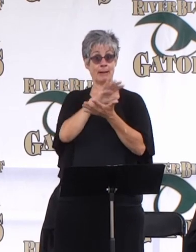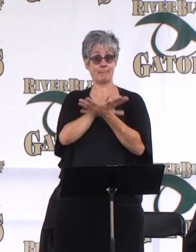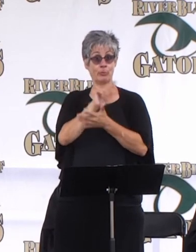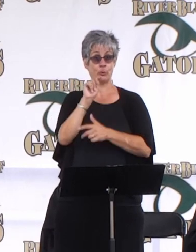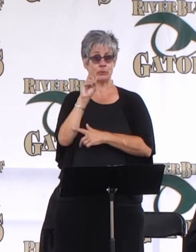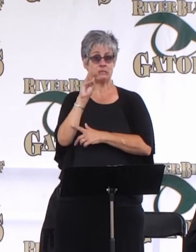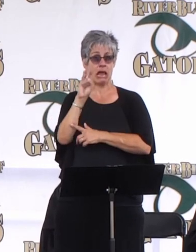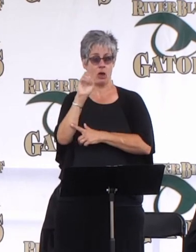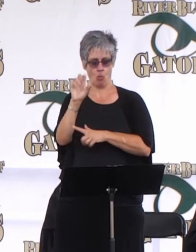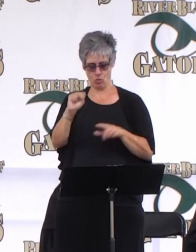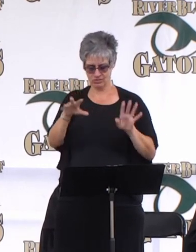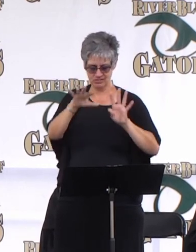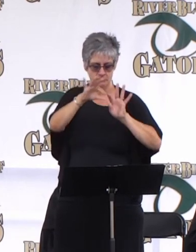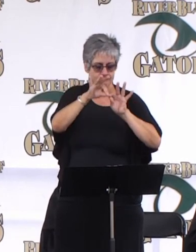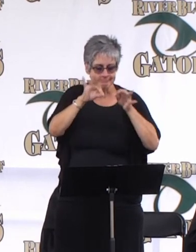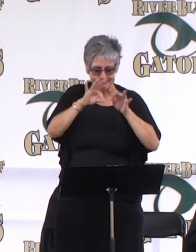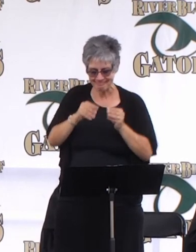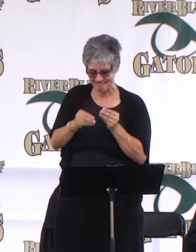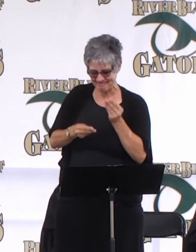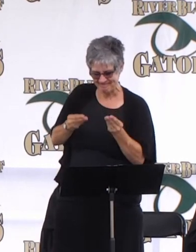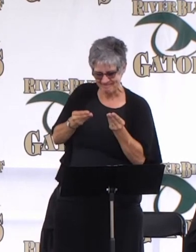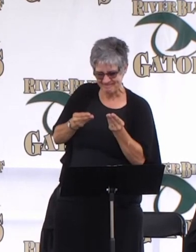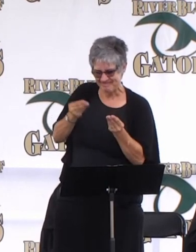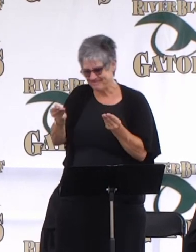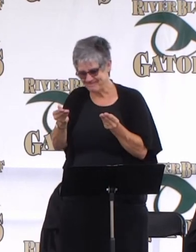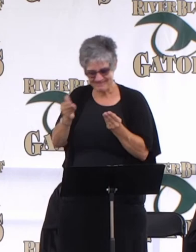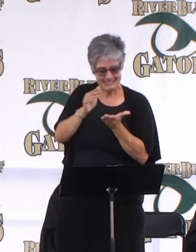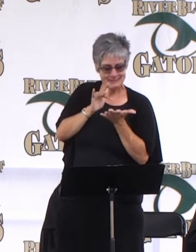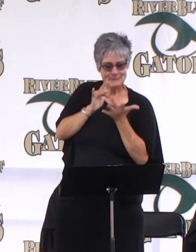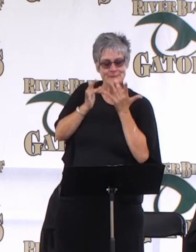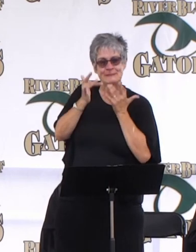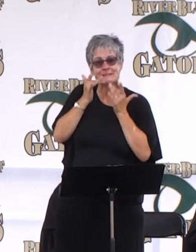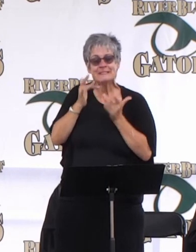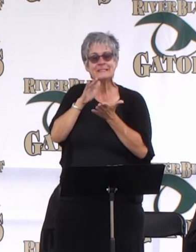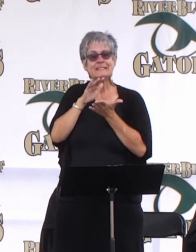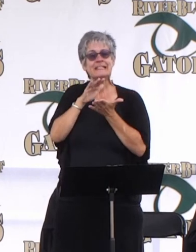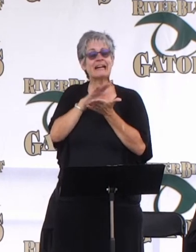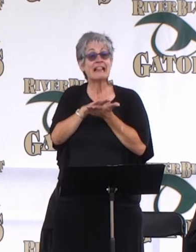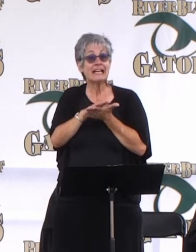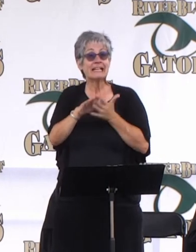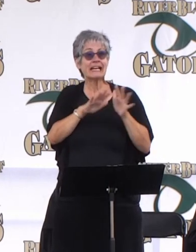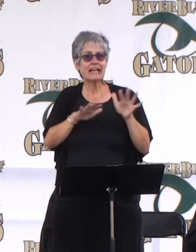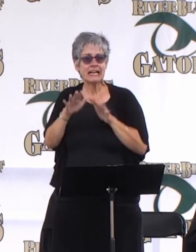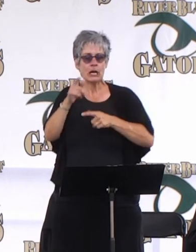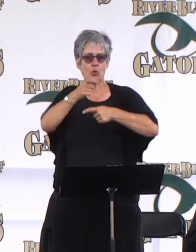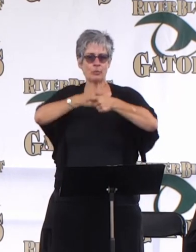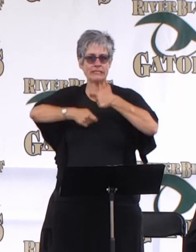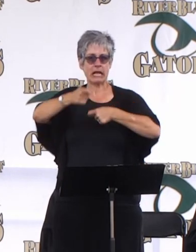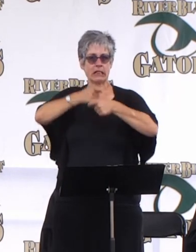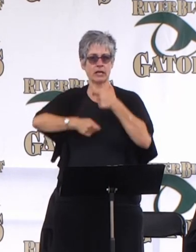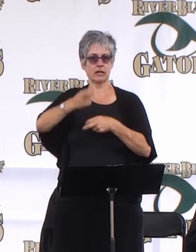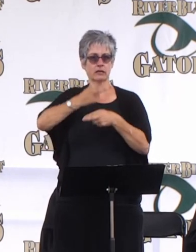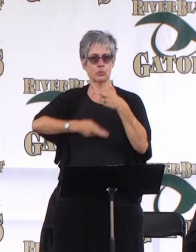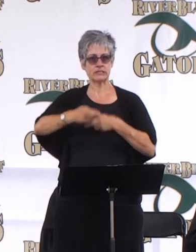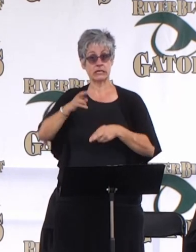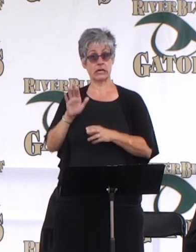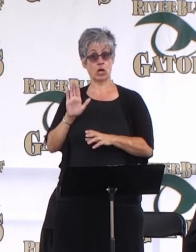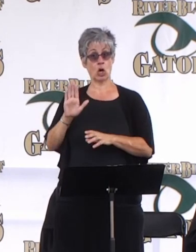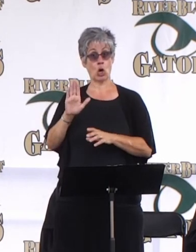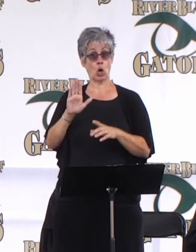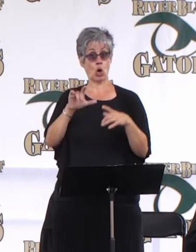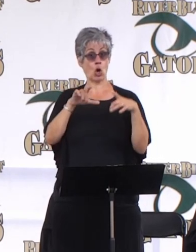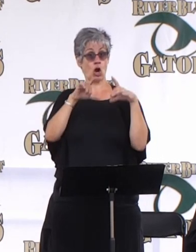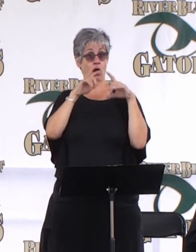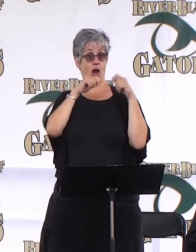long before Bounty ever thought of it. She was recycling and repurposing long before it became popular. Her envelopes